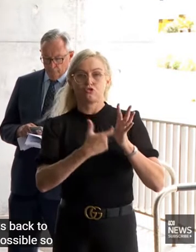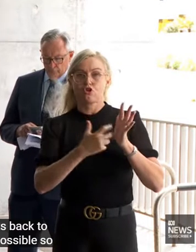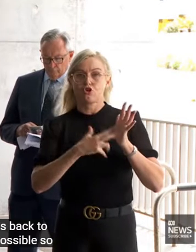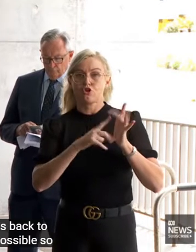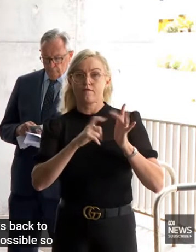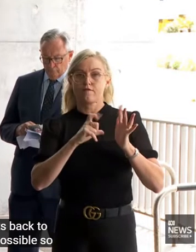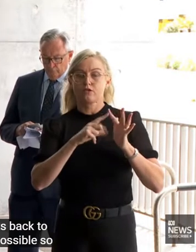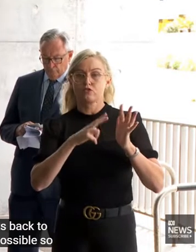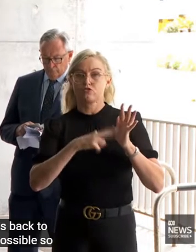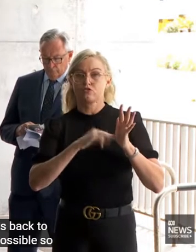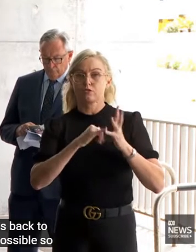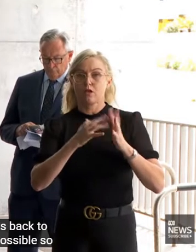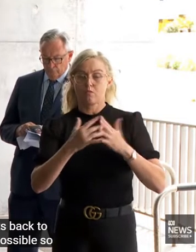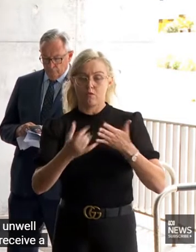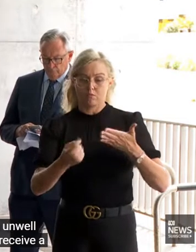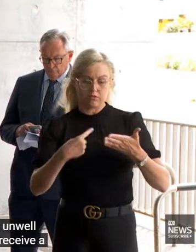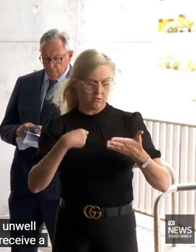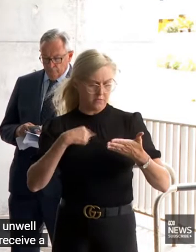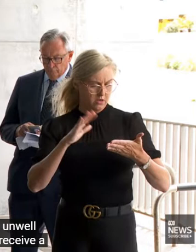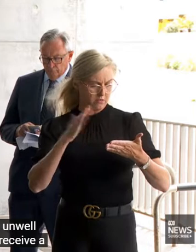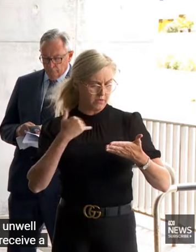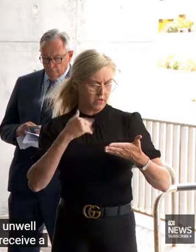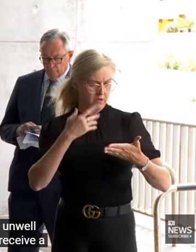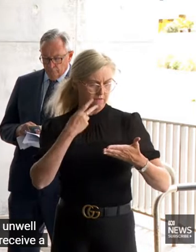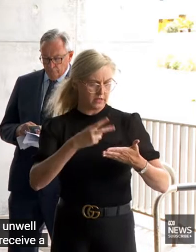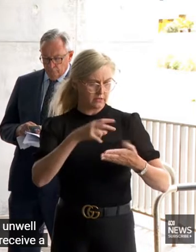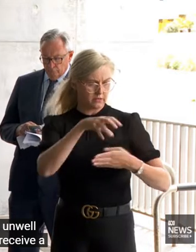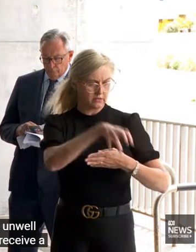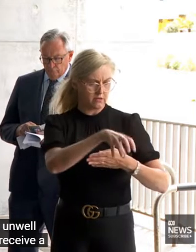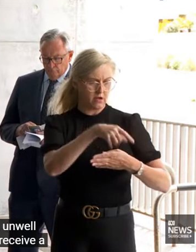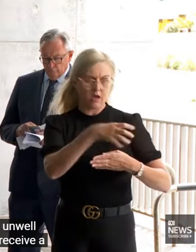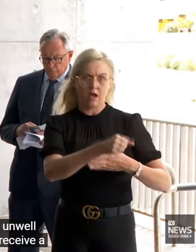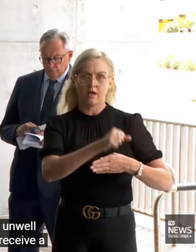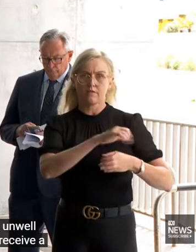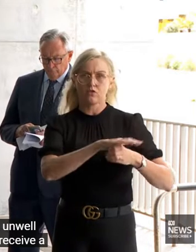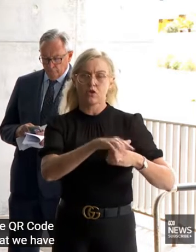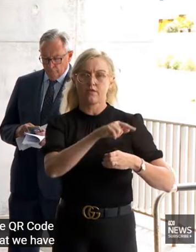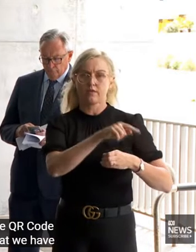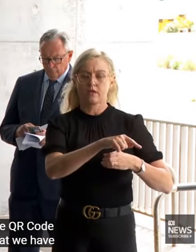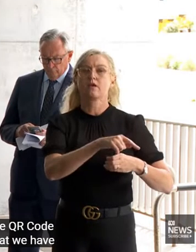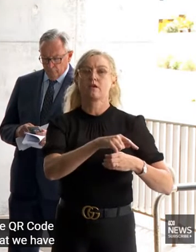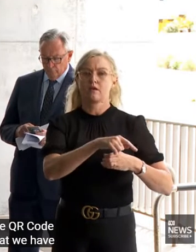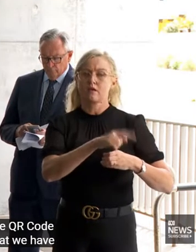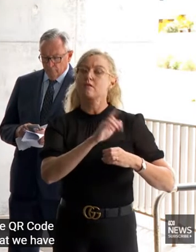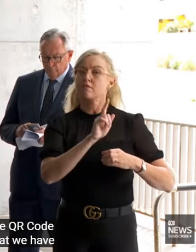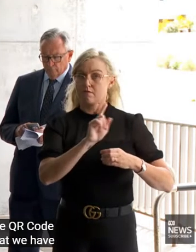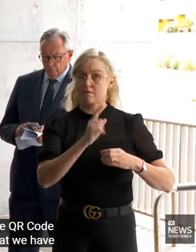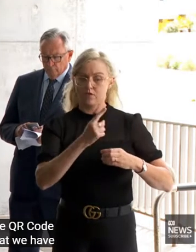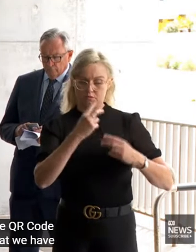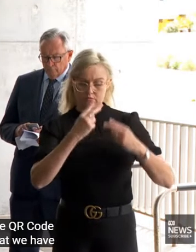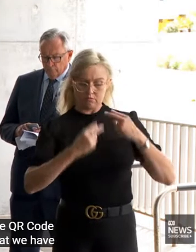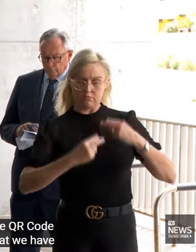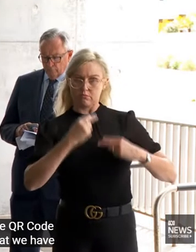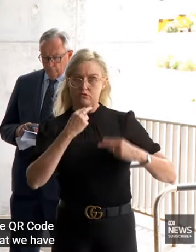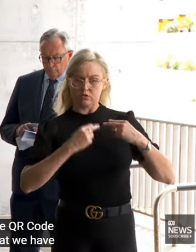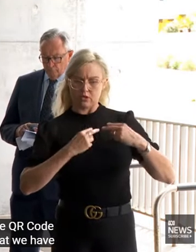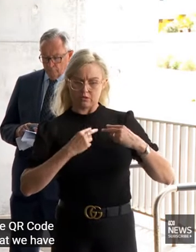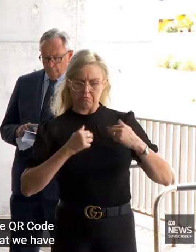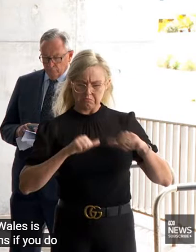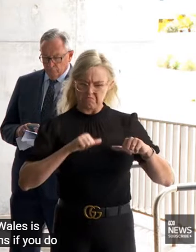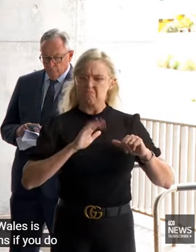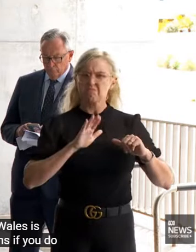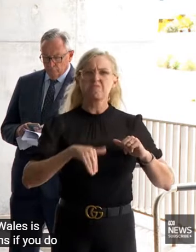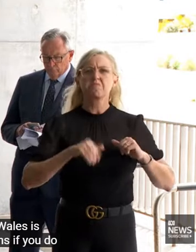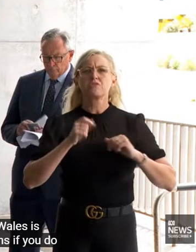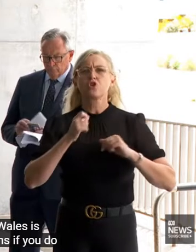the QR code system, the position that we have here in New South Wales is monitor for symptoms. If you do feel unwell,